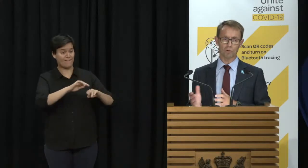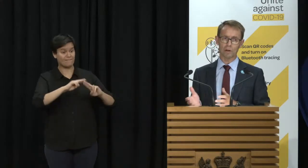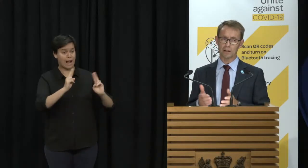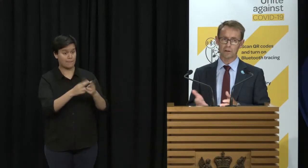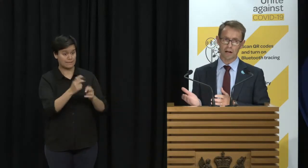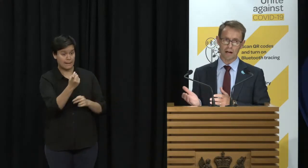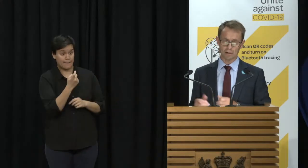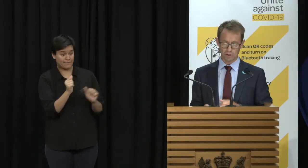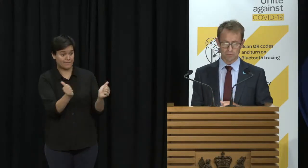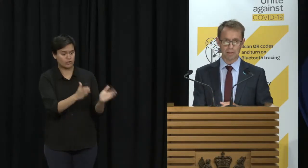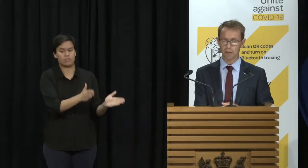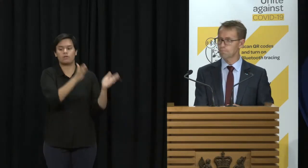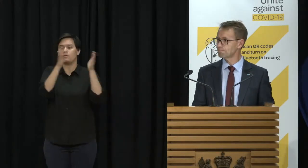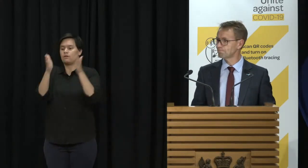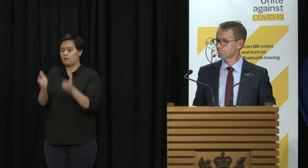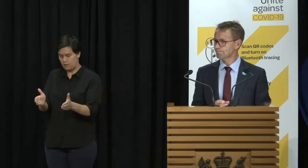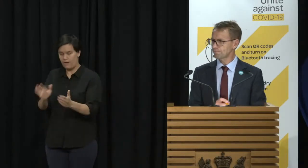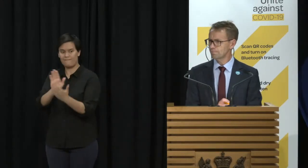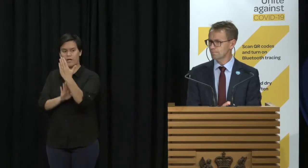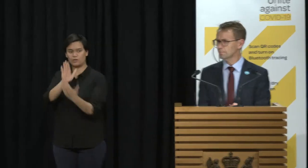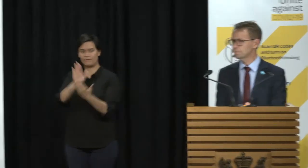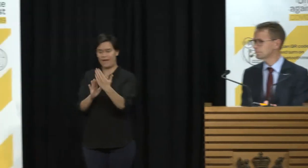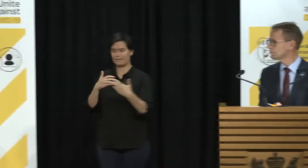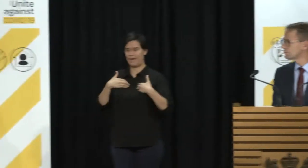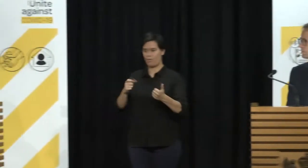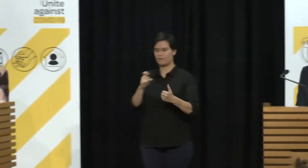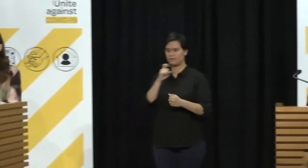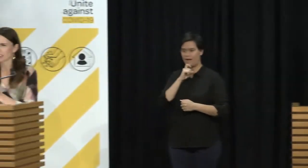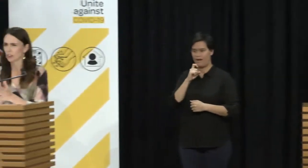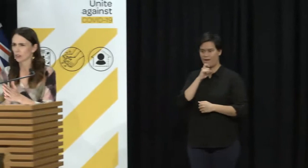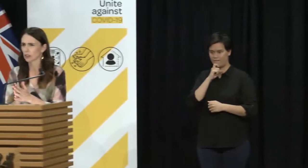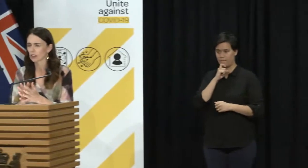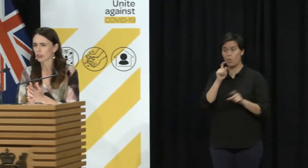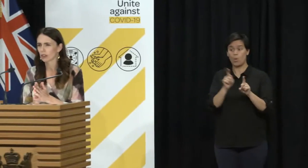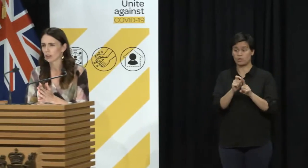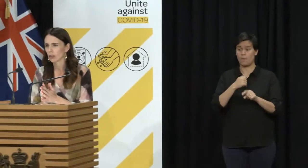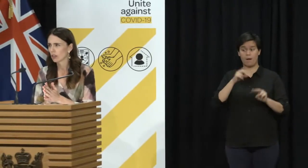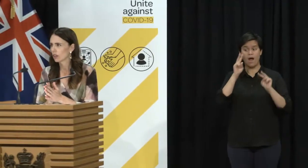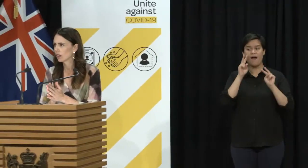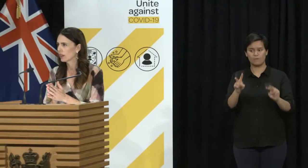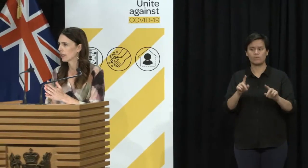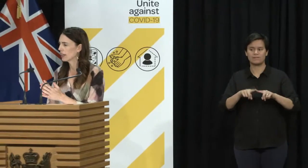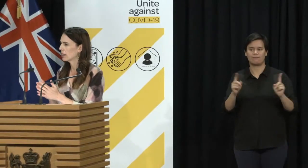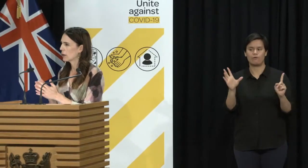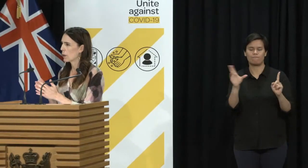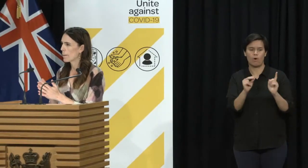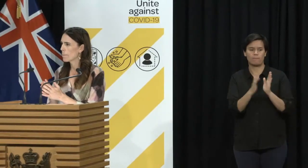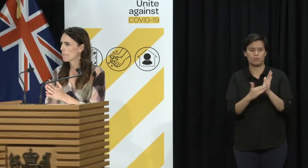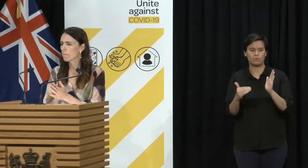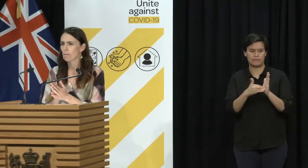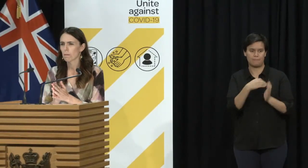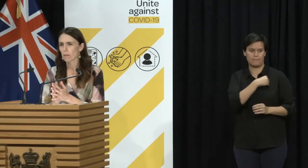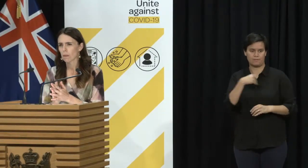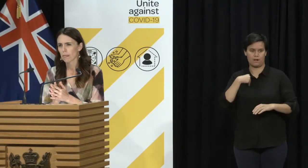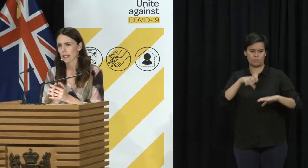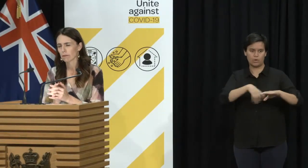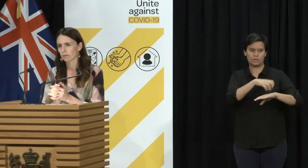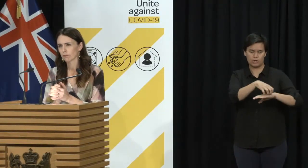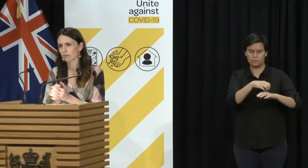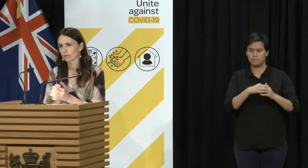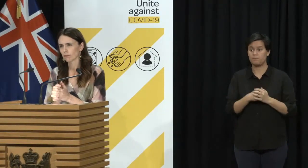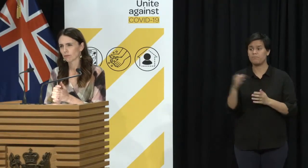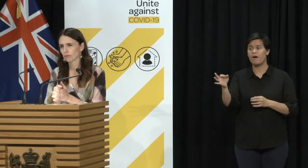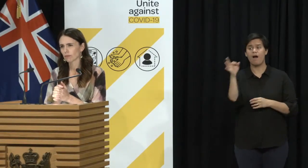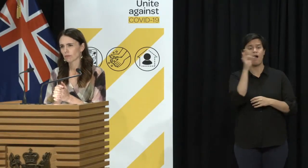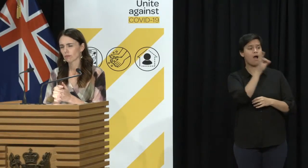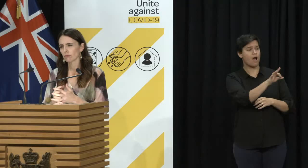through formally this month. I'm going to try and grab people I haven't grabbed yet. Luke. Dr. Bloomfield, can you describe the